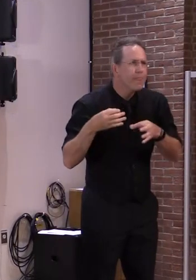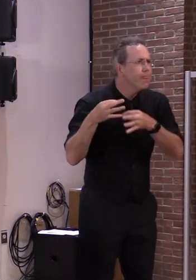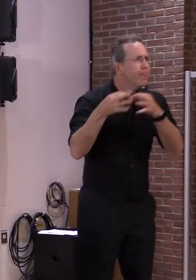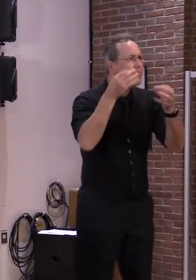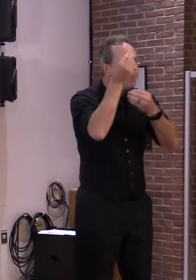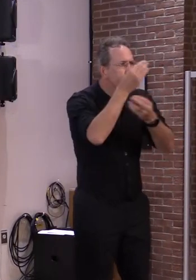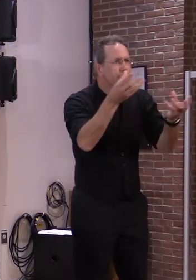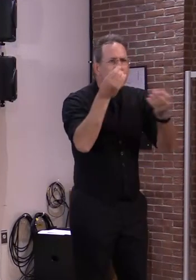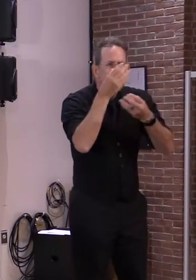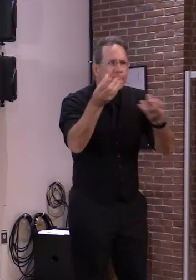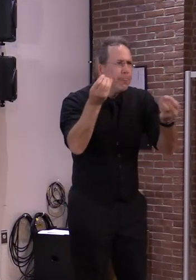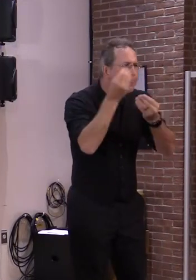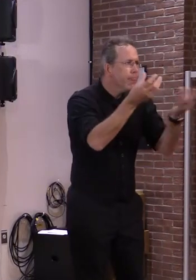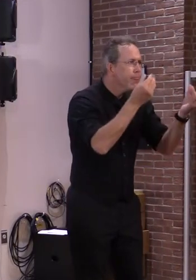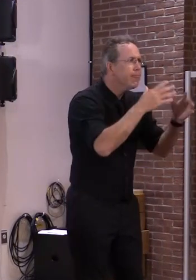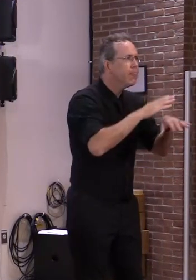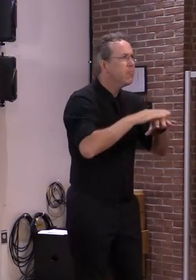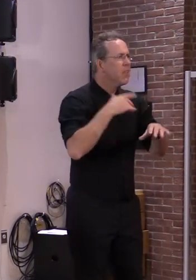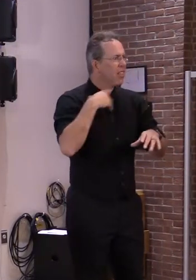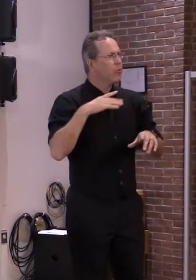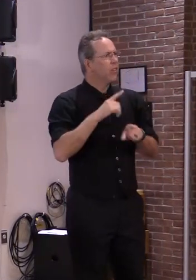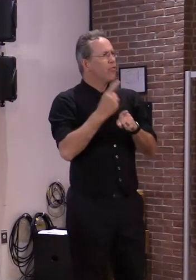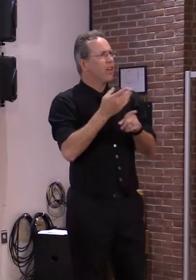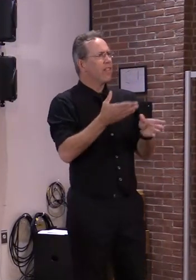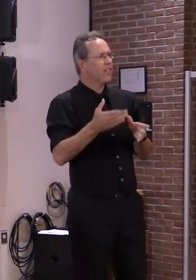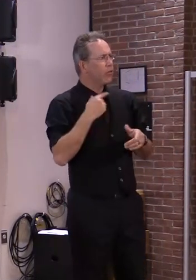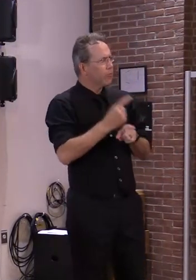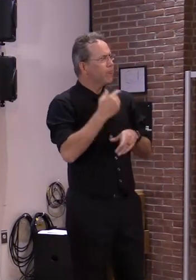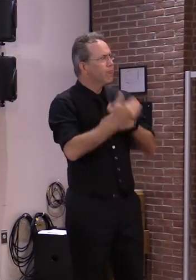outcome as we move forward.